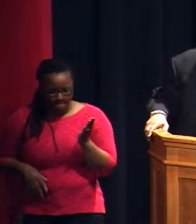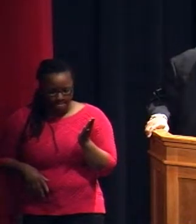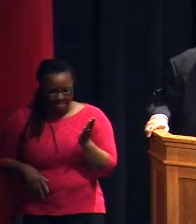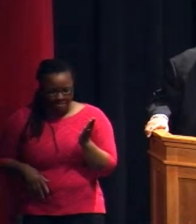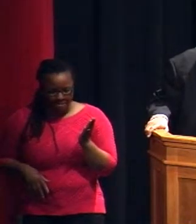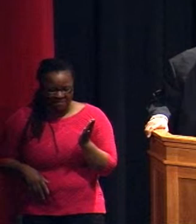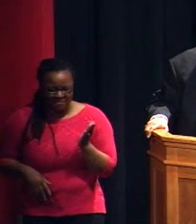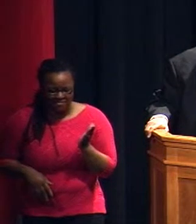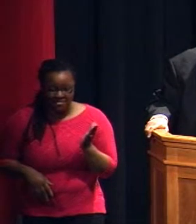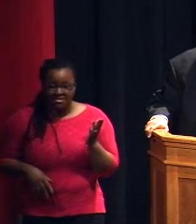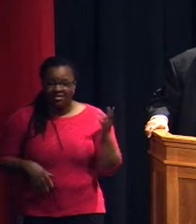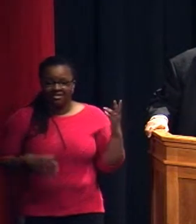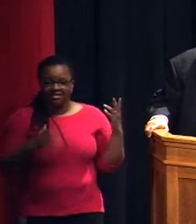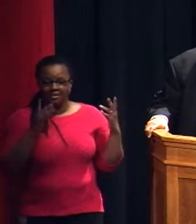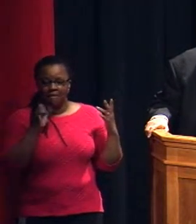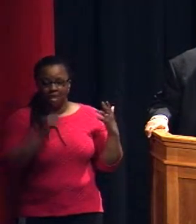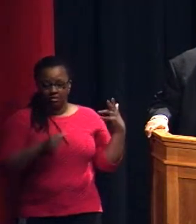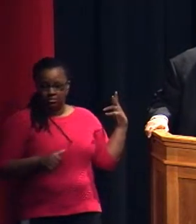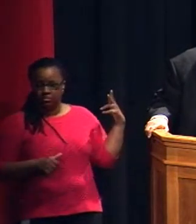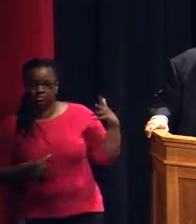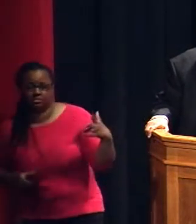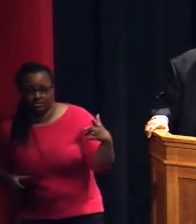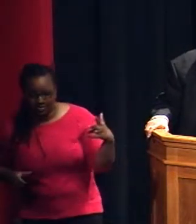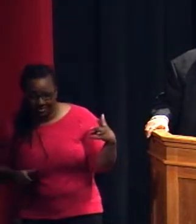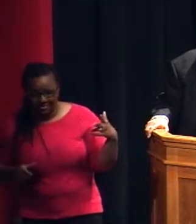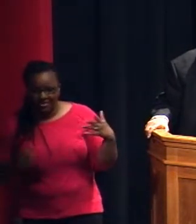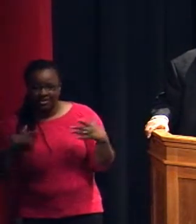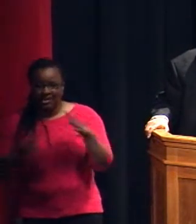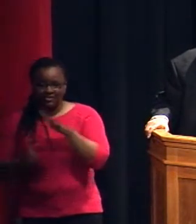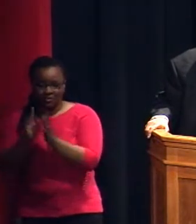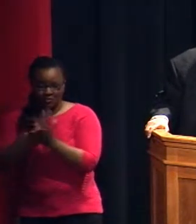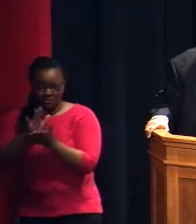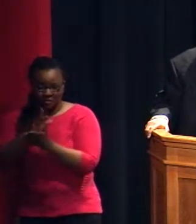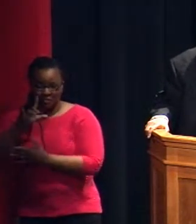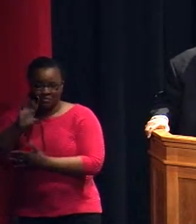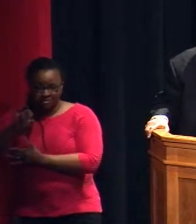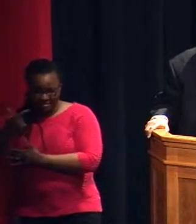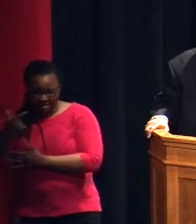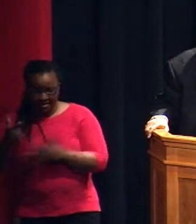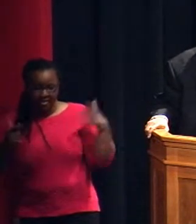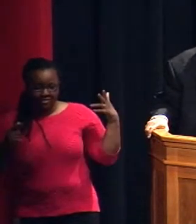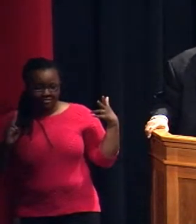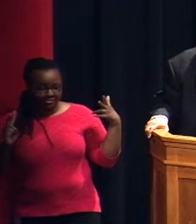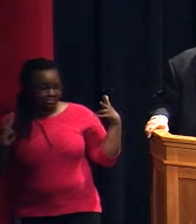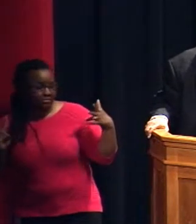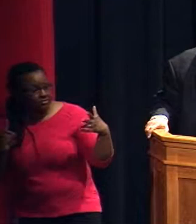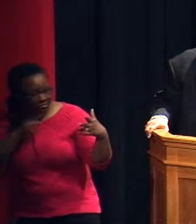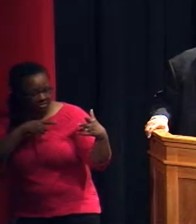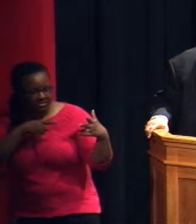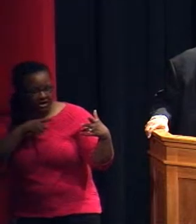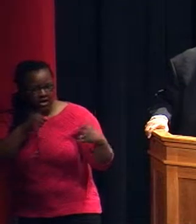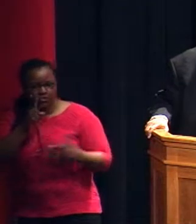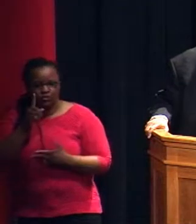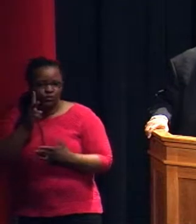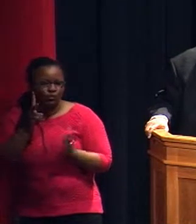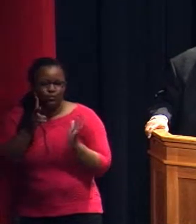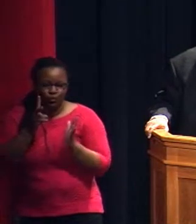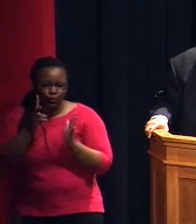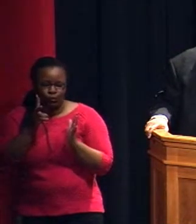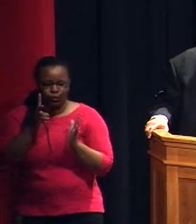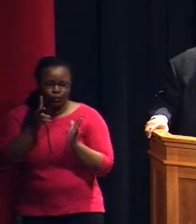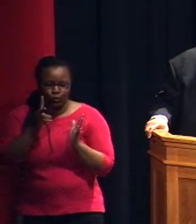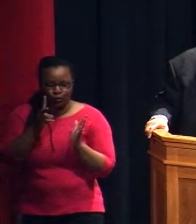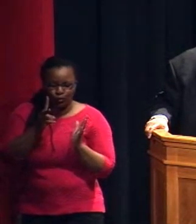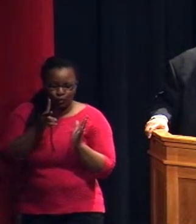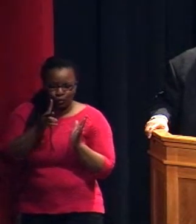watch us come into the school, I might have changed my mind about getting out of the car. But we came into a school